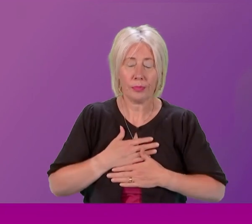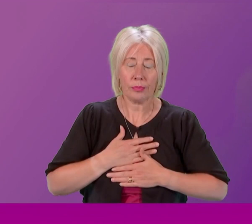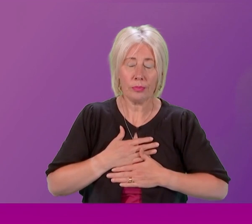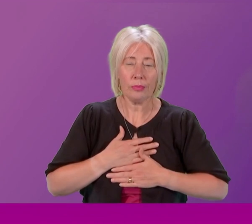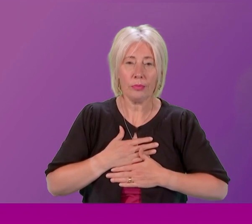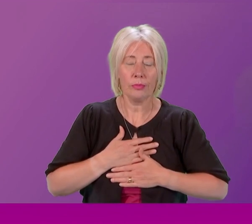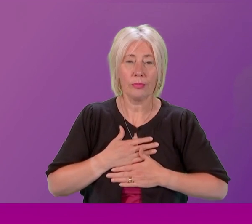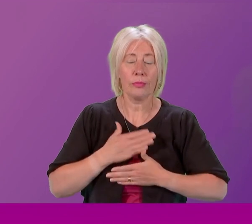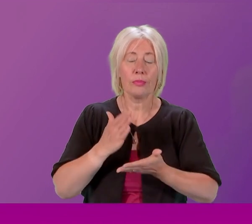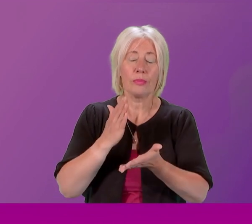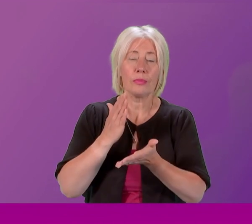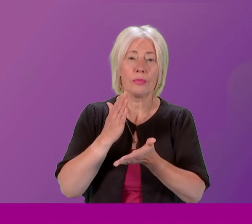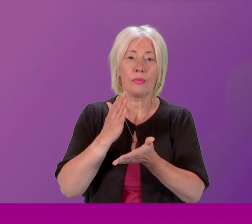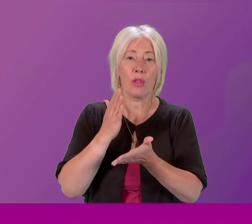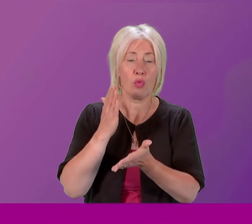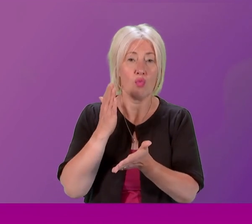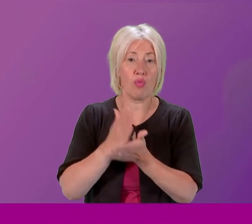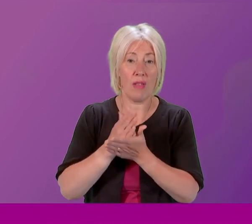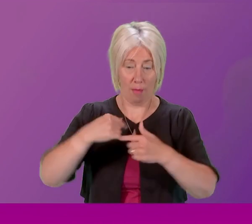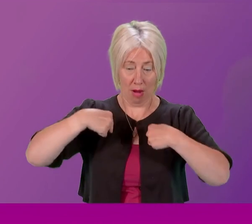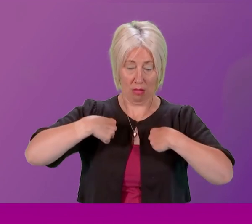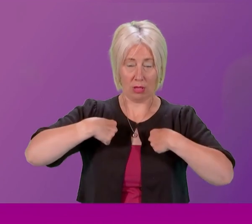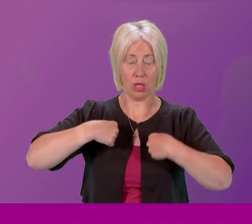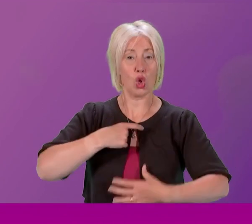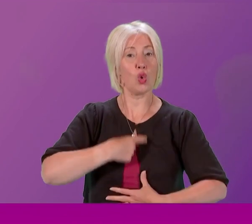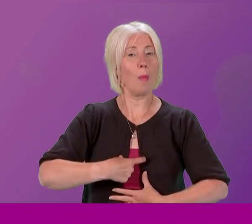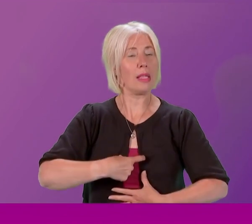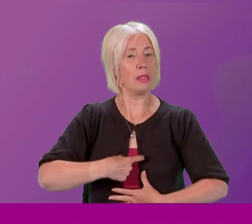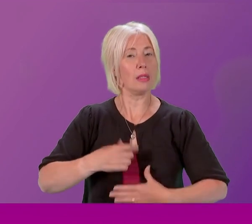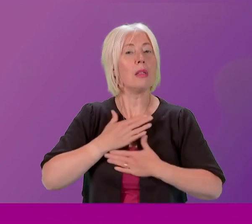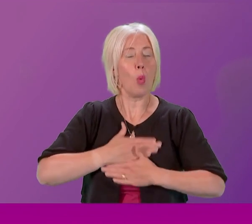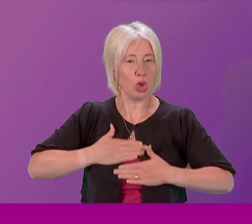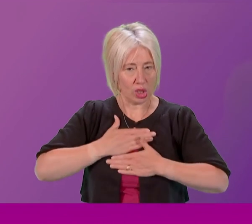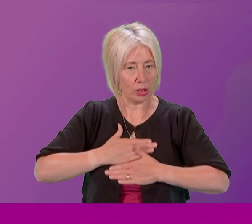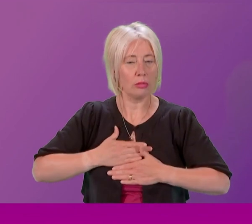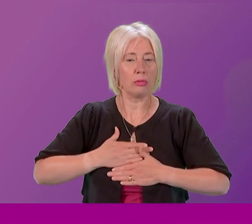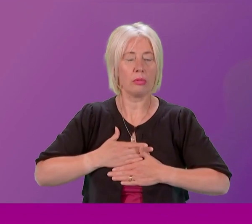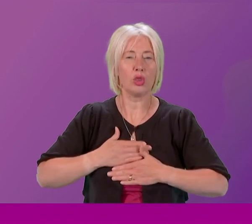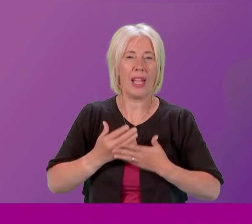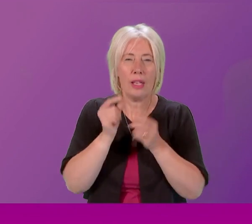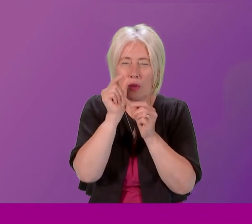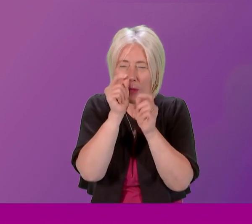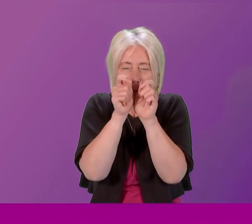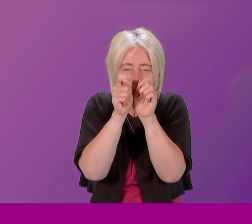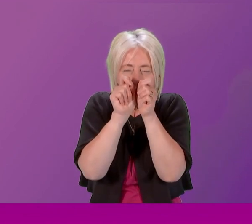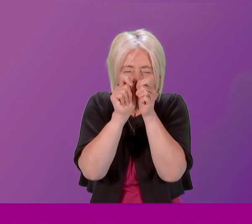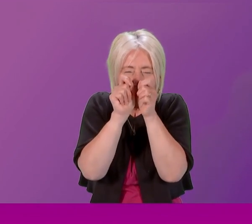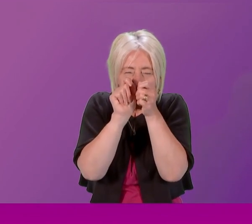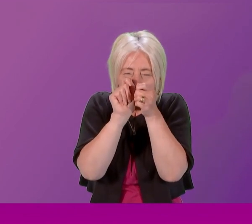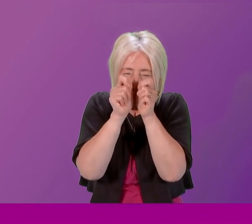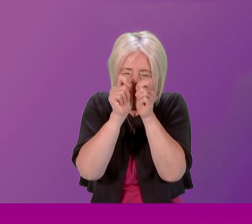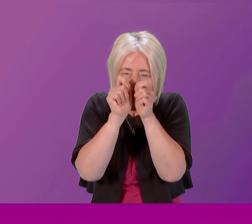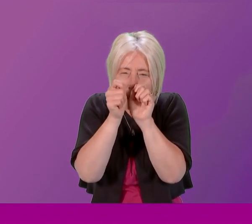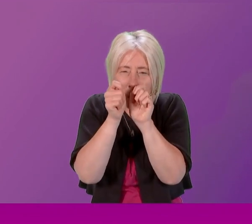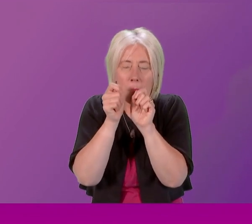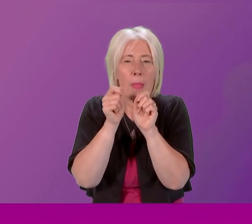and that really comes from us human beings. It really does. So all of the nuances